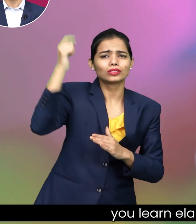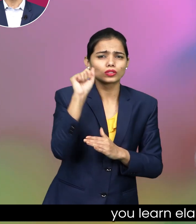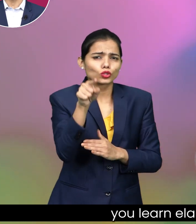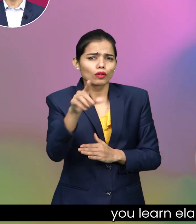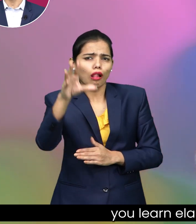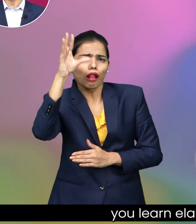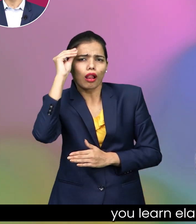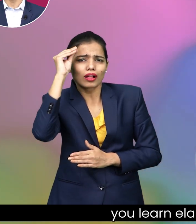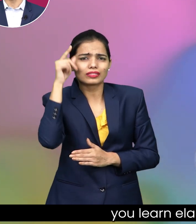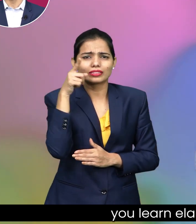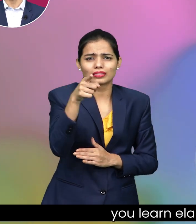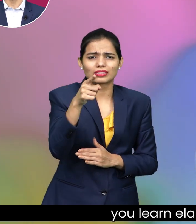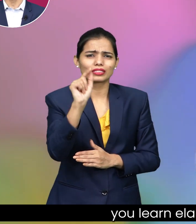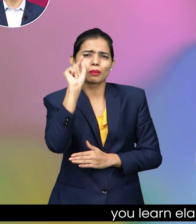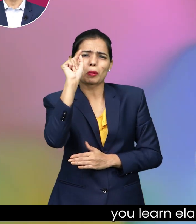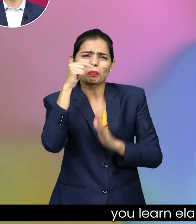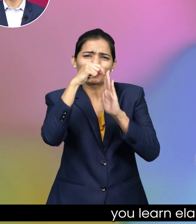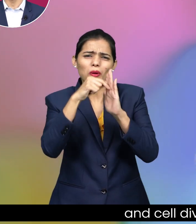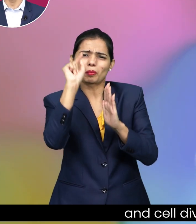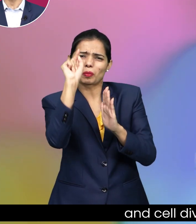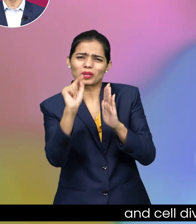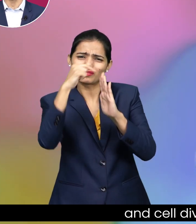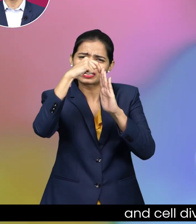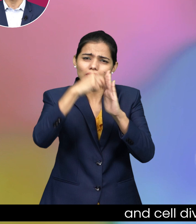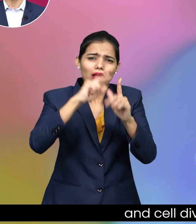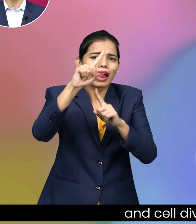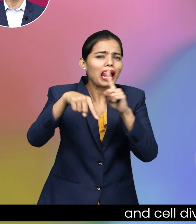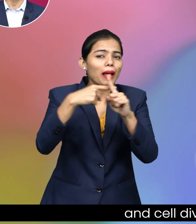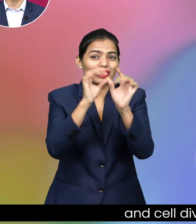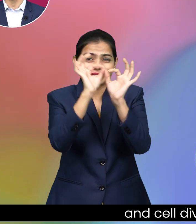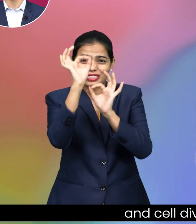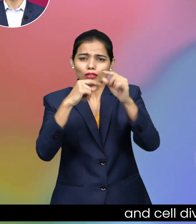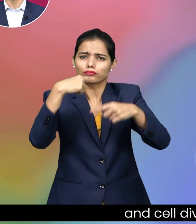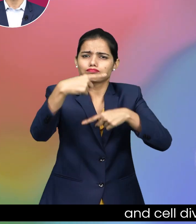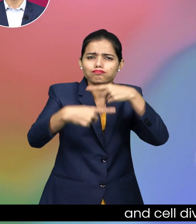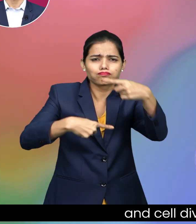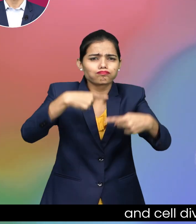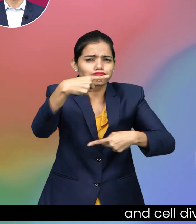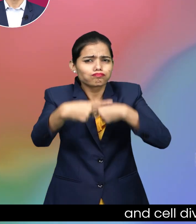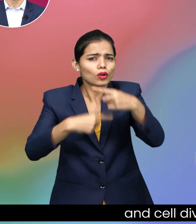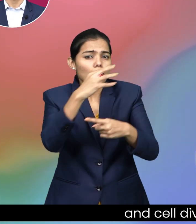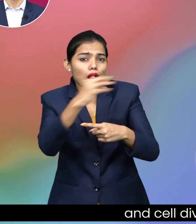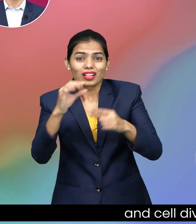Further, you learn elaborately about cell cycle and cell division in higher classes.